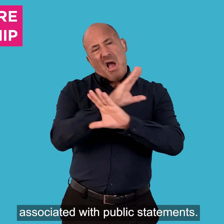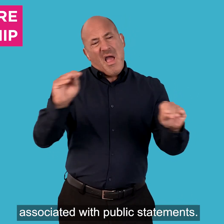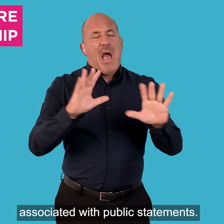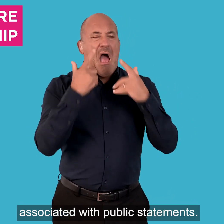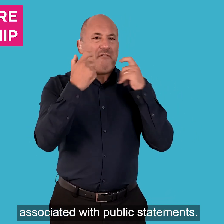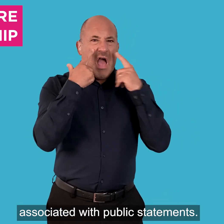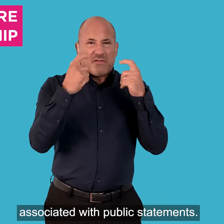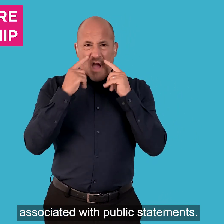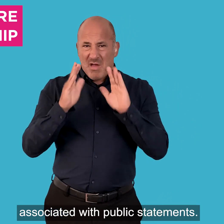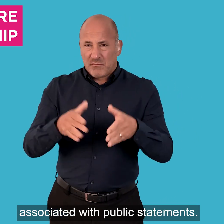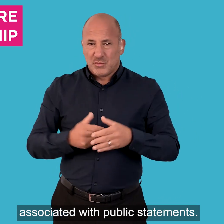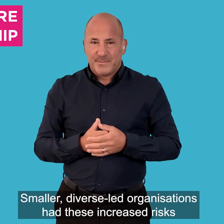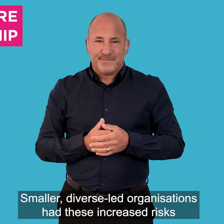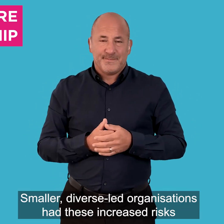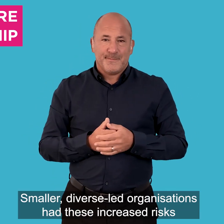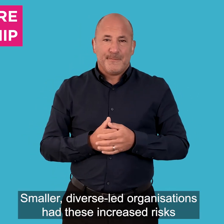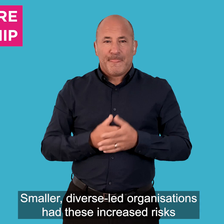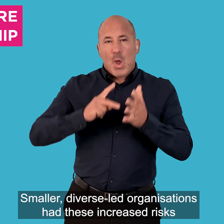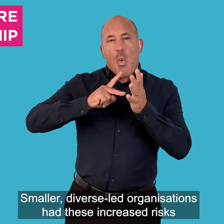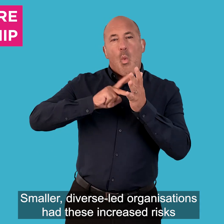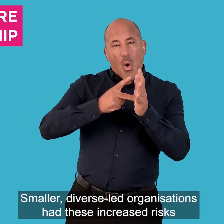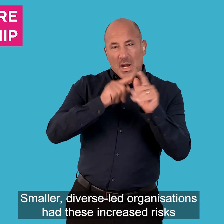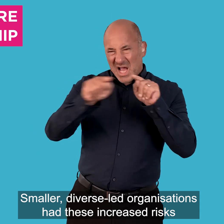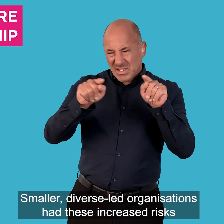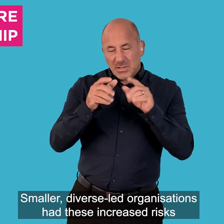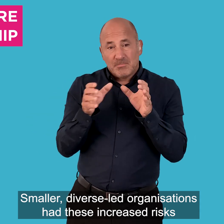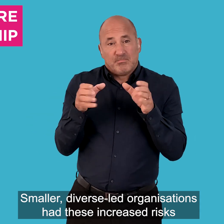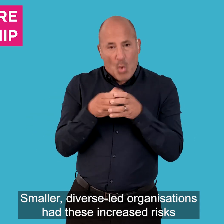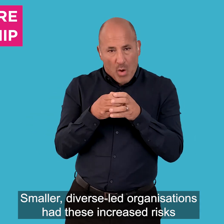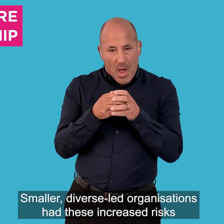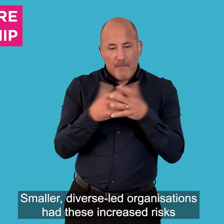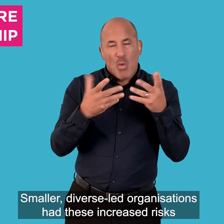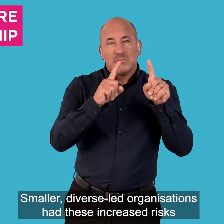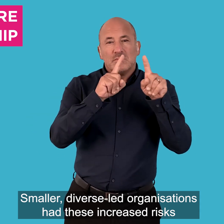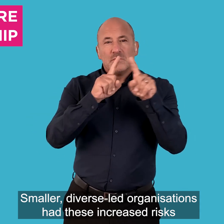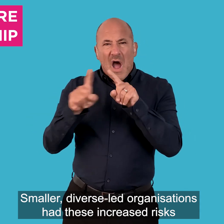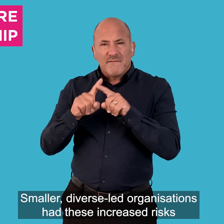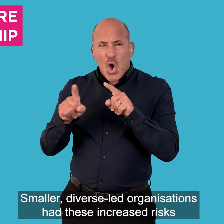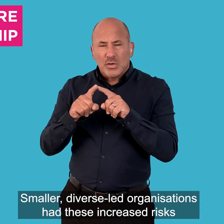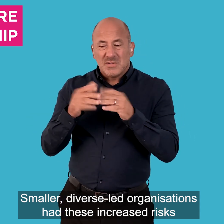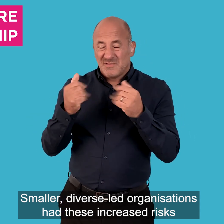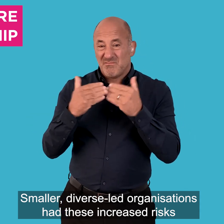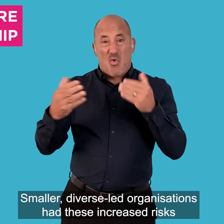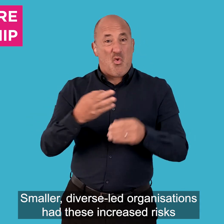with public statements. Smaller, diverse-led organisations had these increased